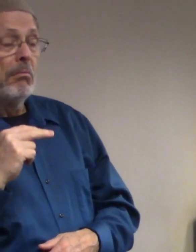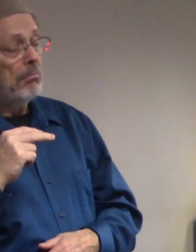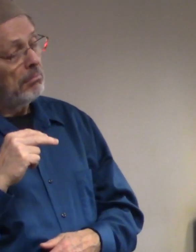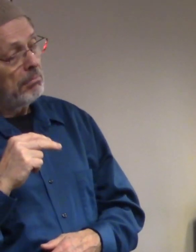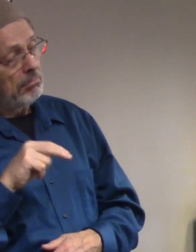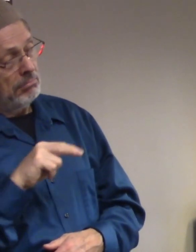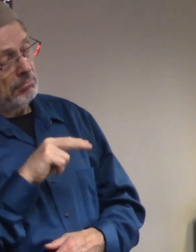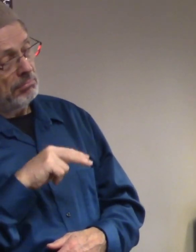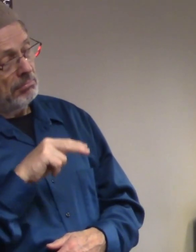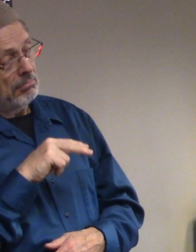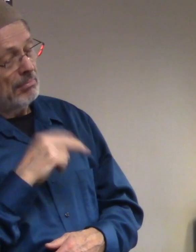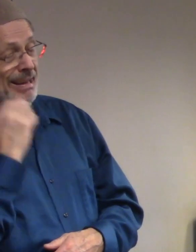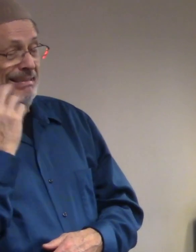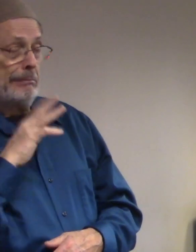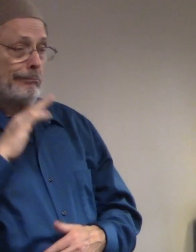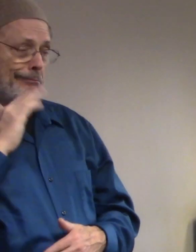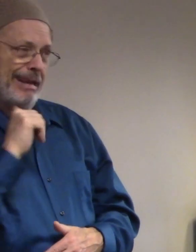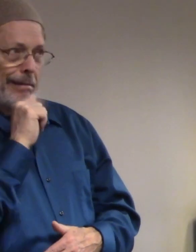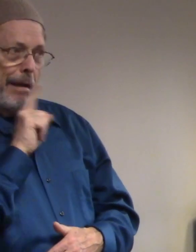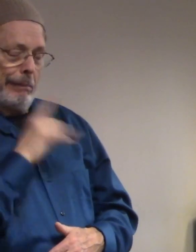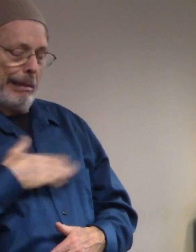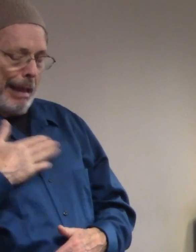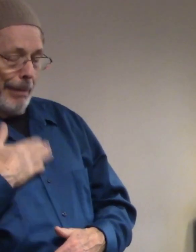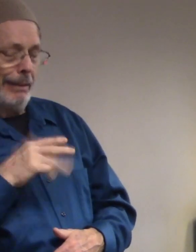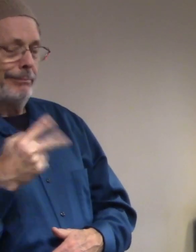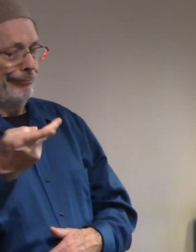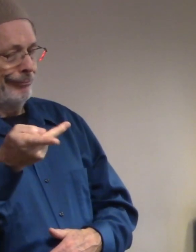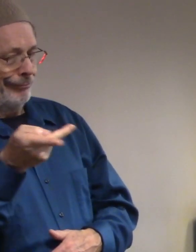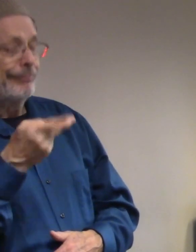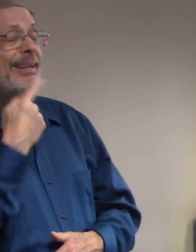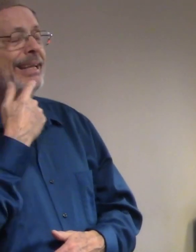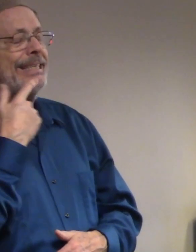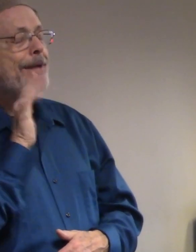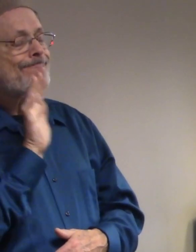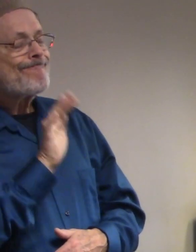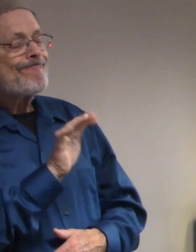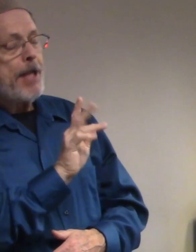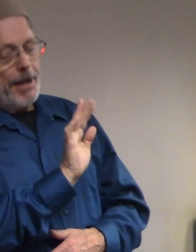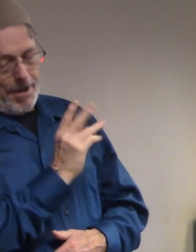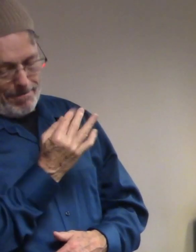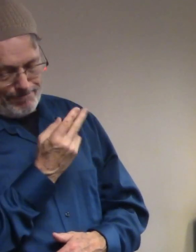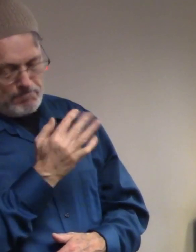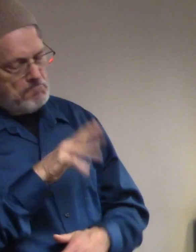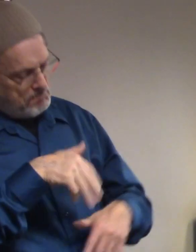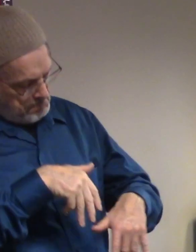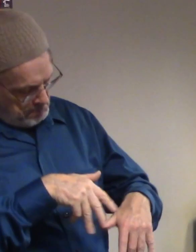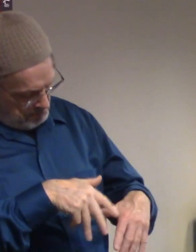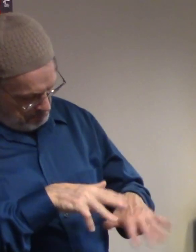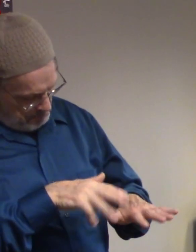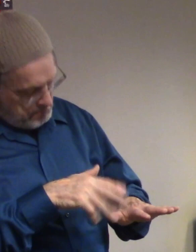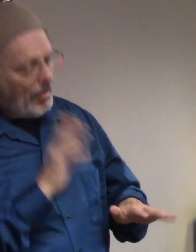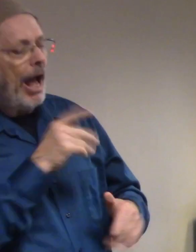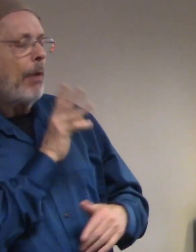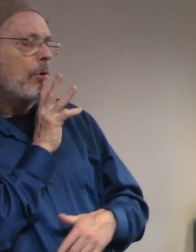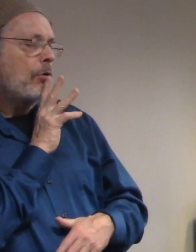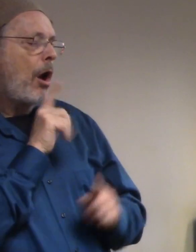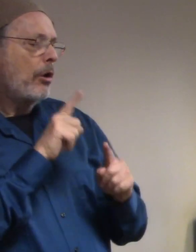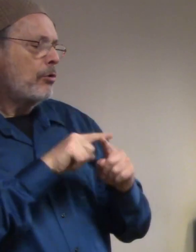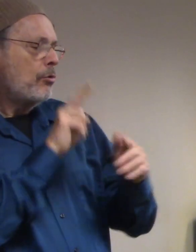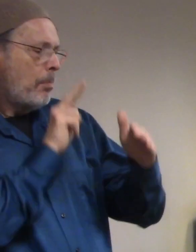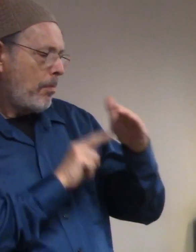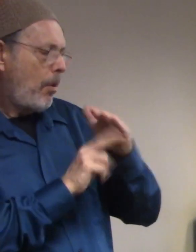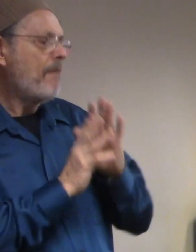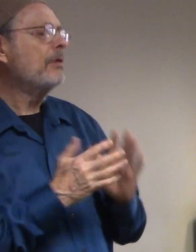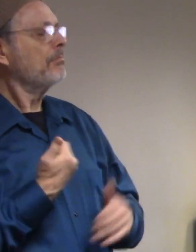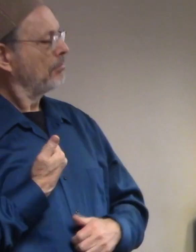and they're not too happy, so they say to him, you know, just go, and we'll talk to the Prophet sallallahu alayhi wa